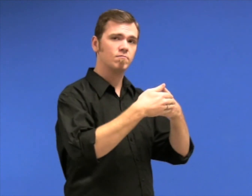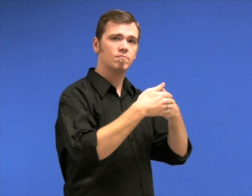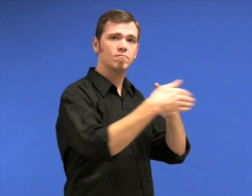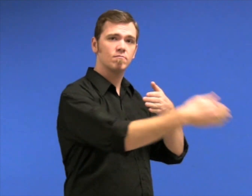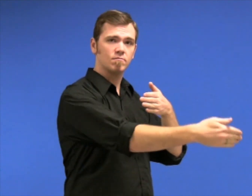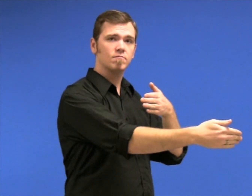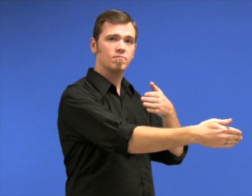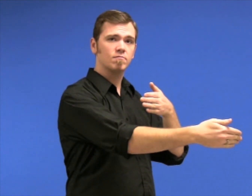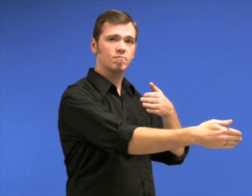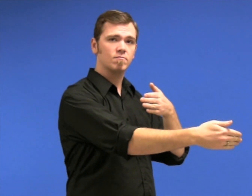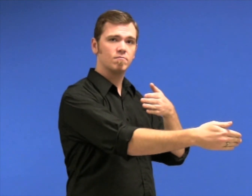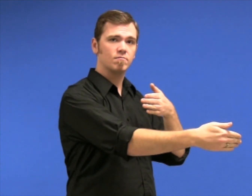After.